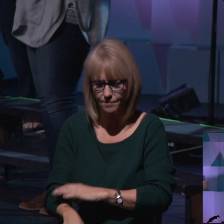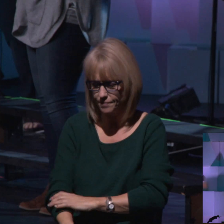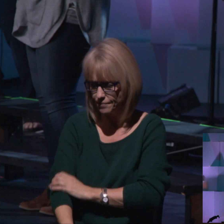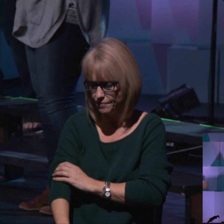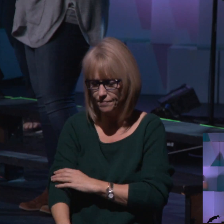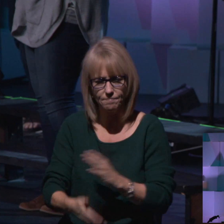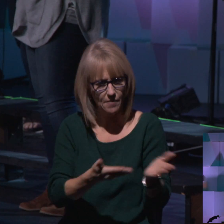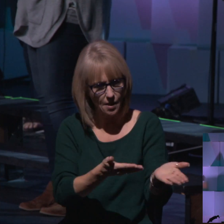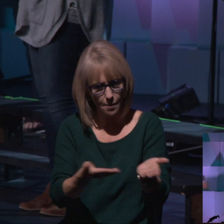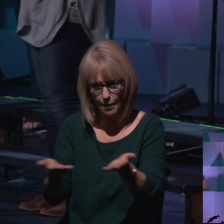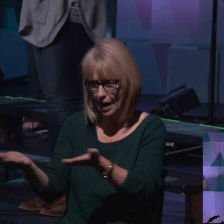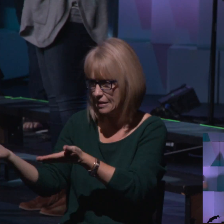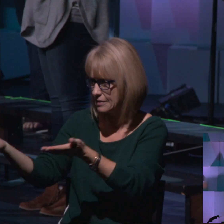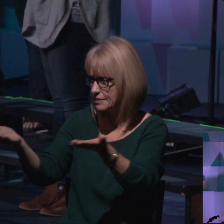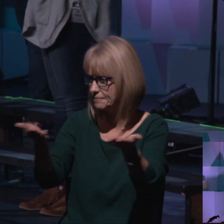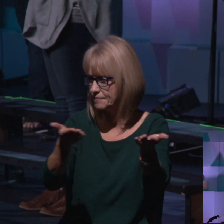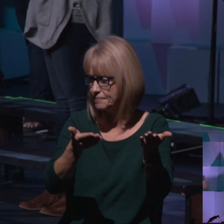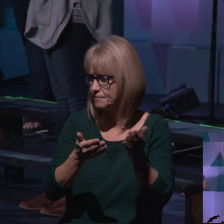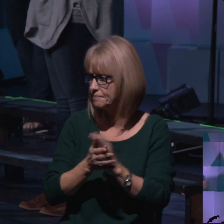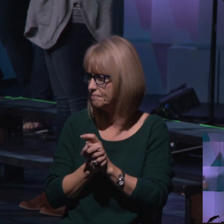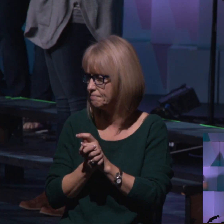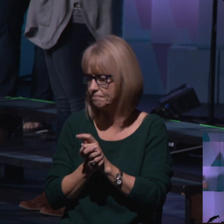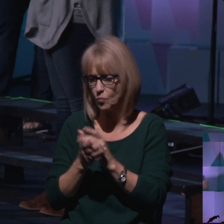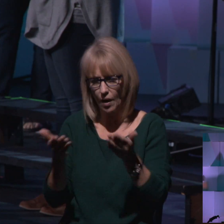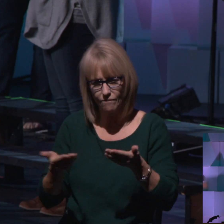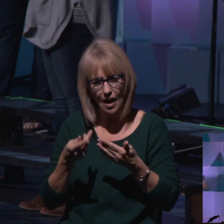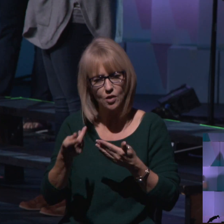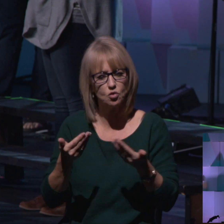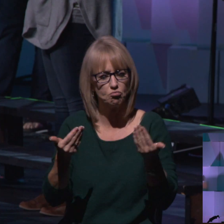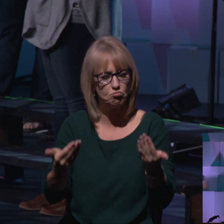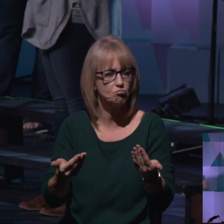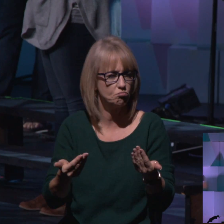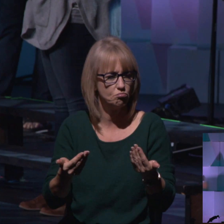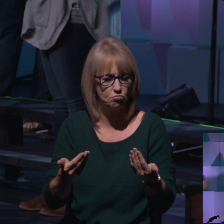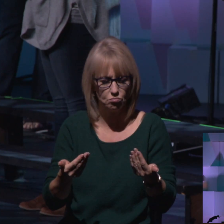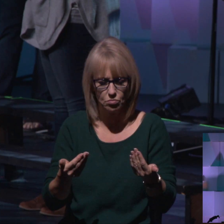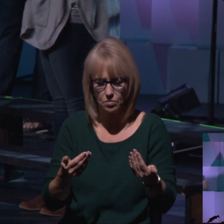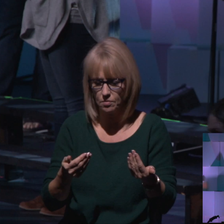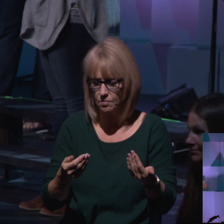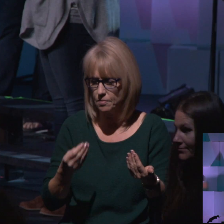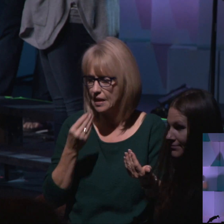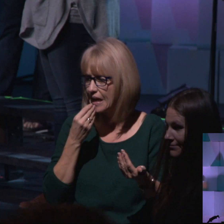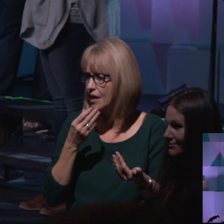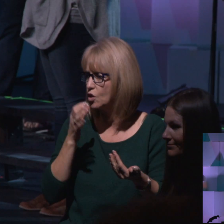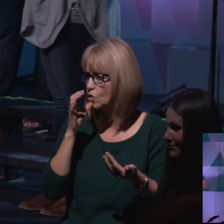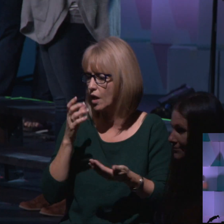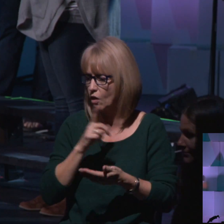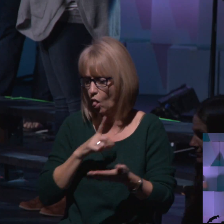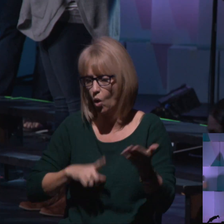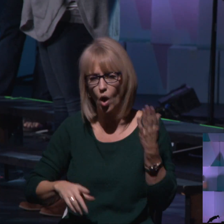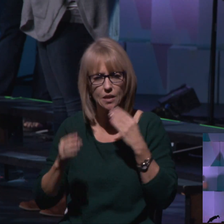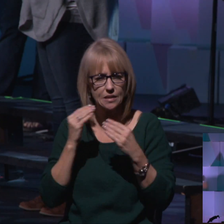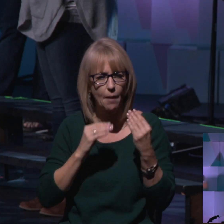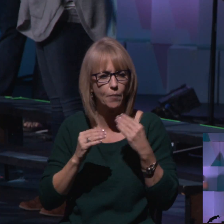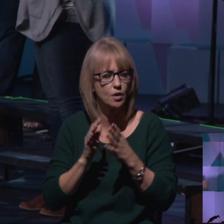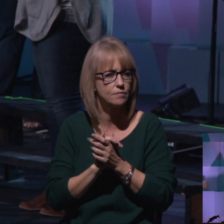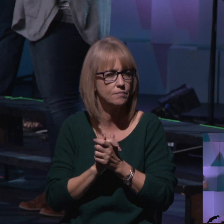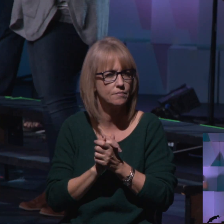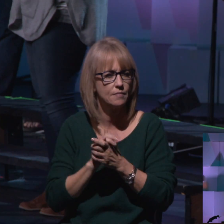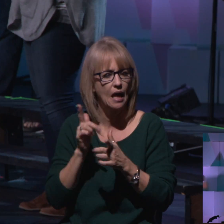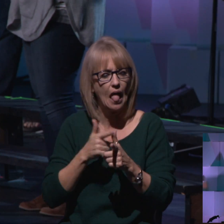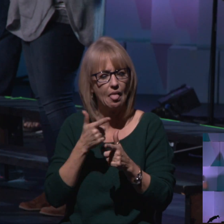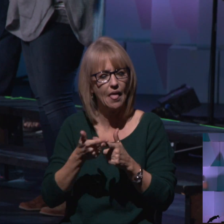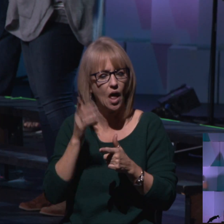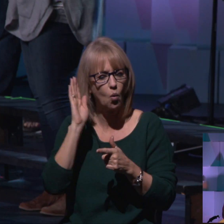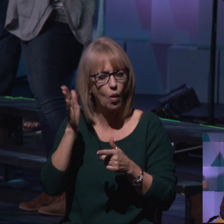trays are passed, you're a follower of Jesus, we invite you to join us. And after a little bit of time, Brad's going to come out, begin leading us a